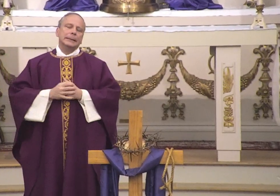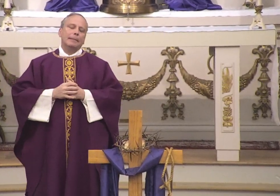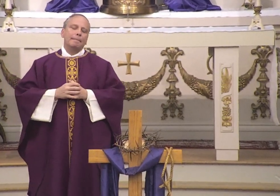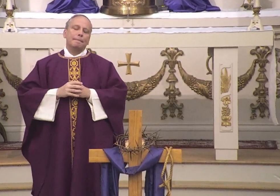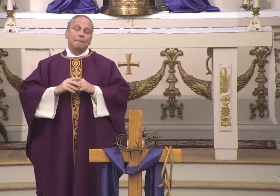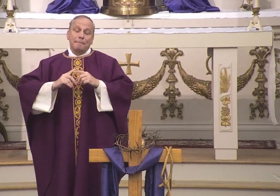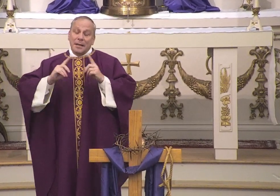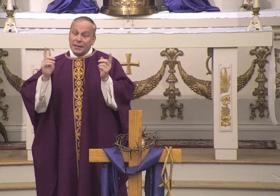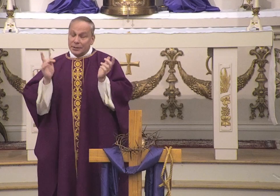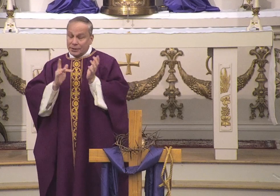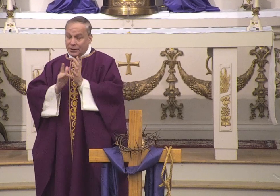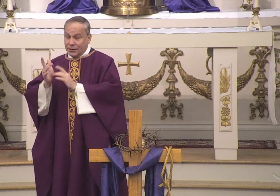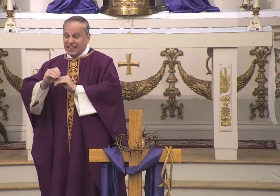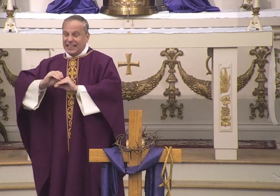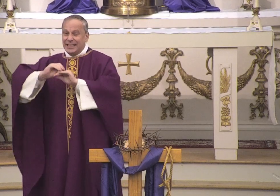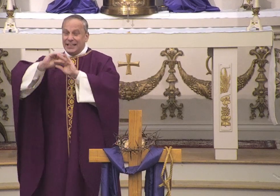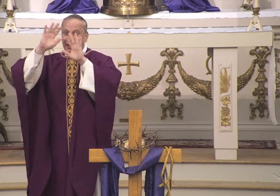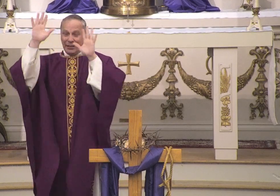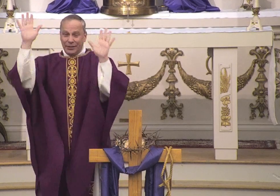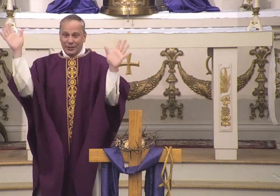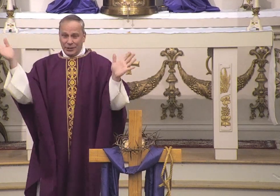gentle.